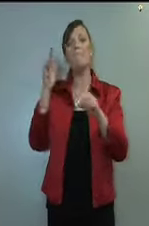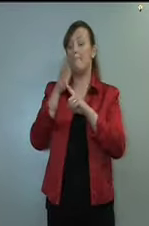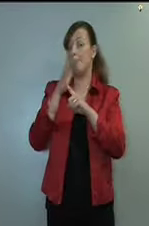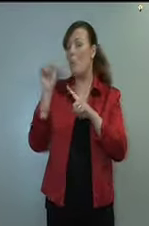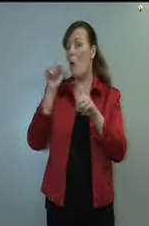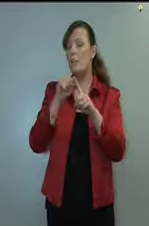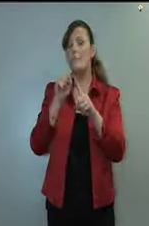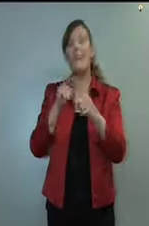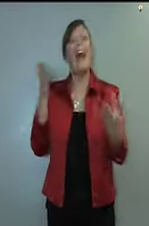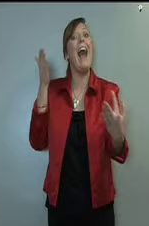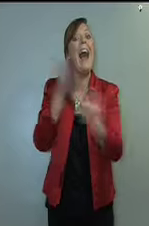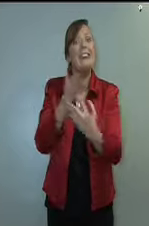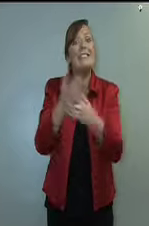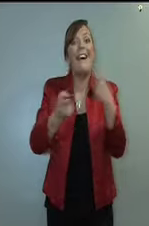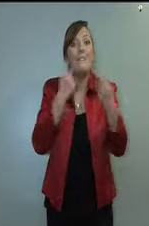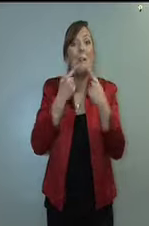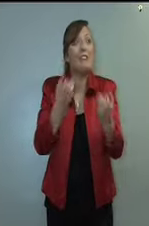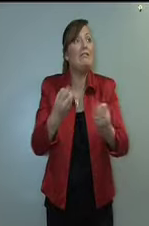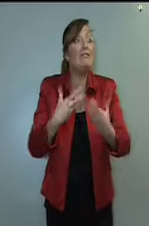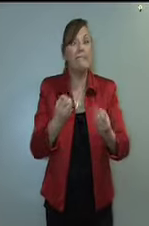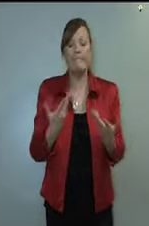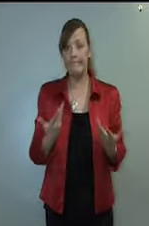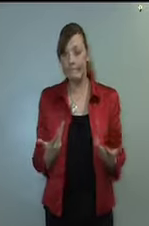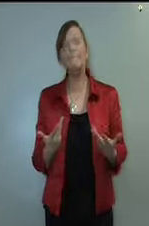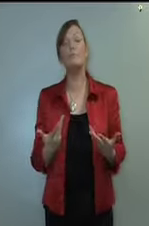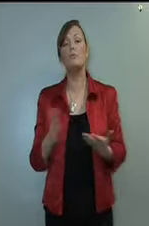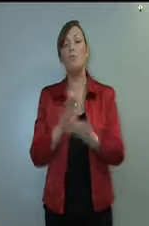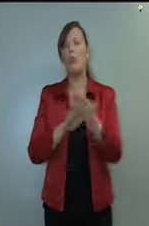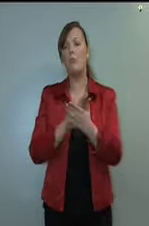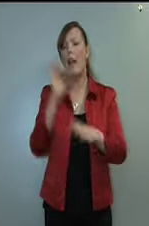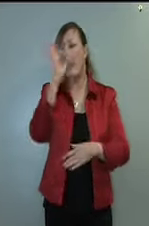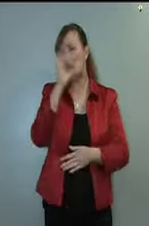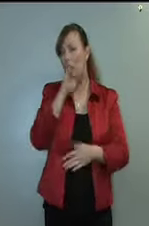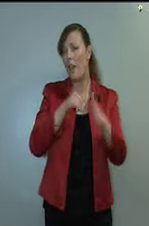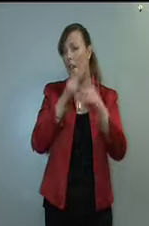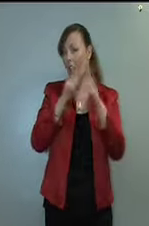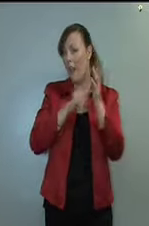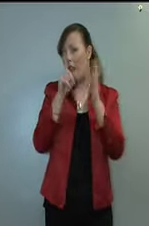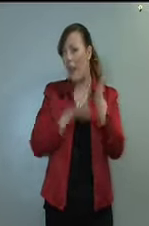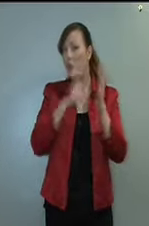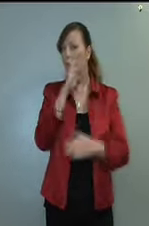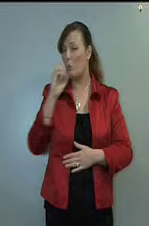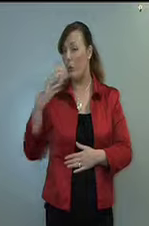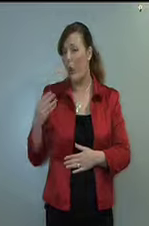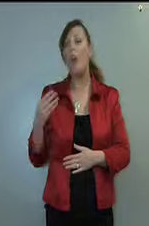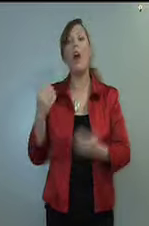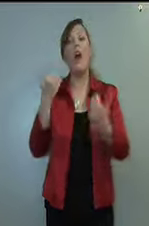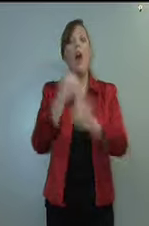One of the main barriers that audiences face is access to information. So in April 2009, the